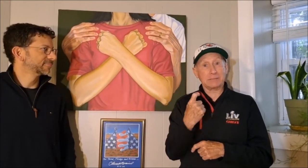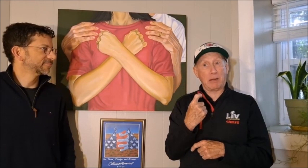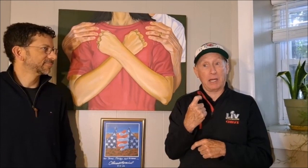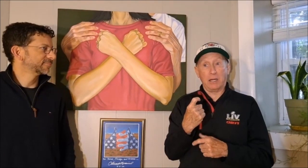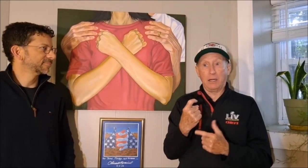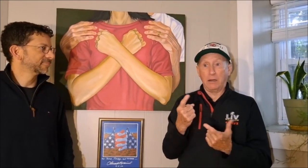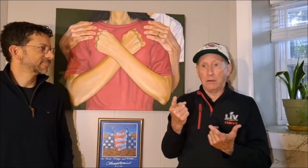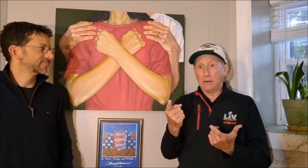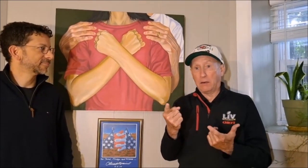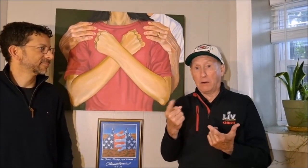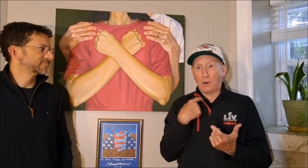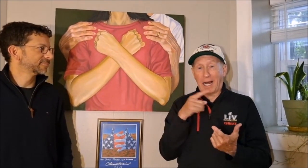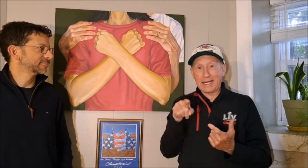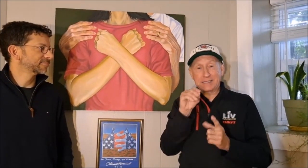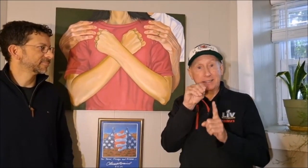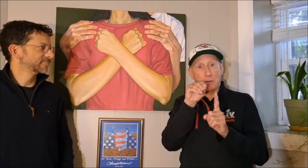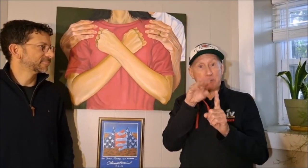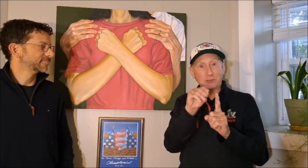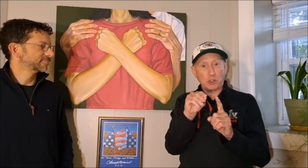me, I need to take pictures,